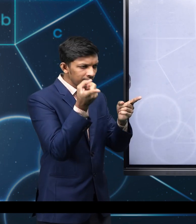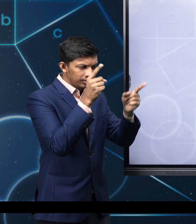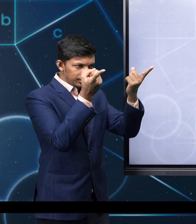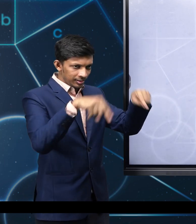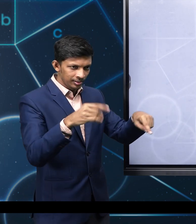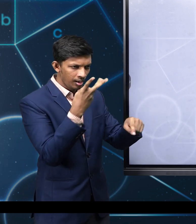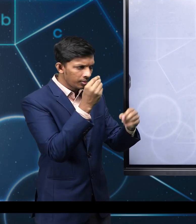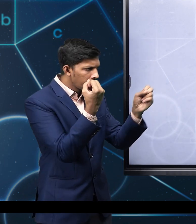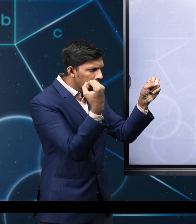prime number,